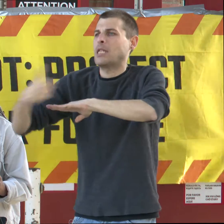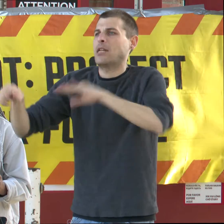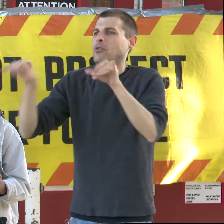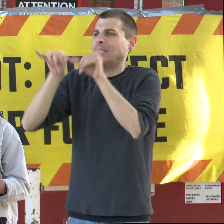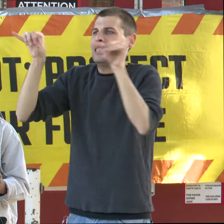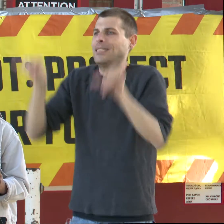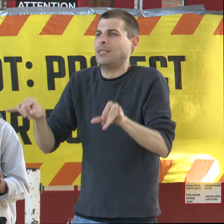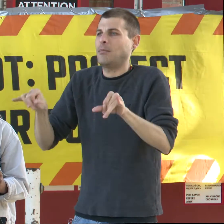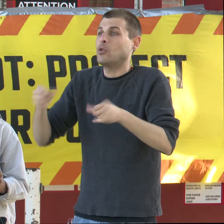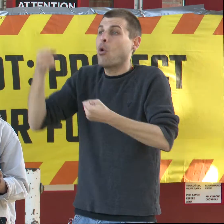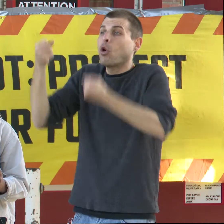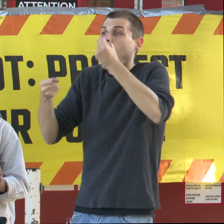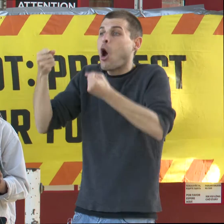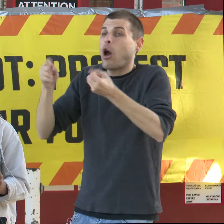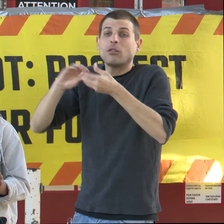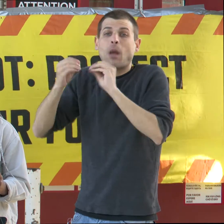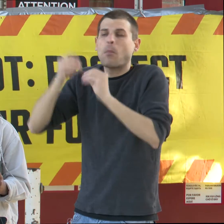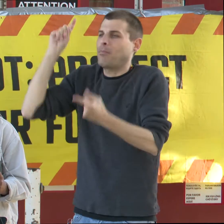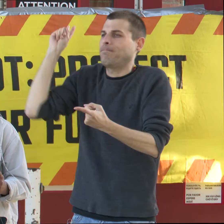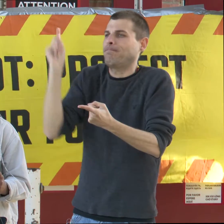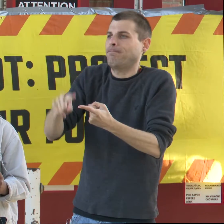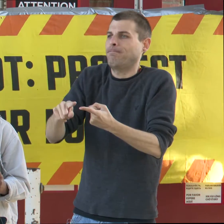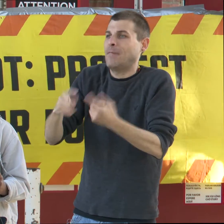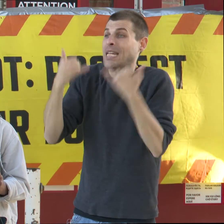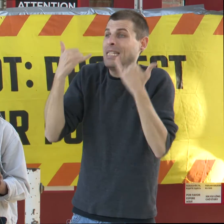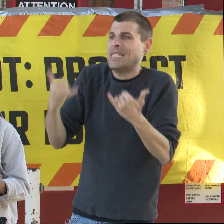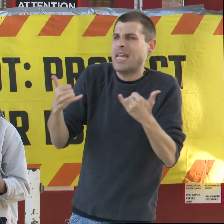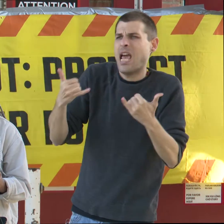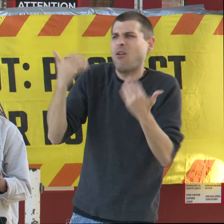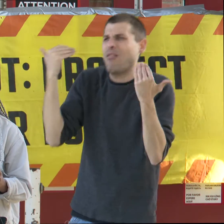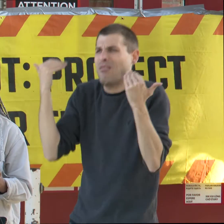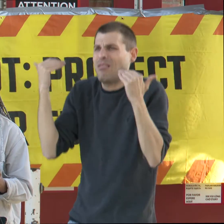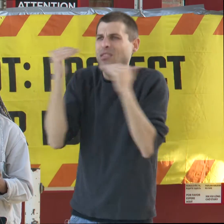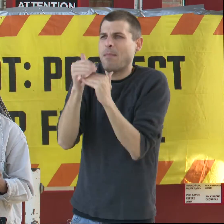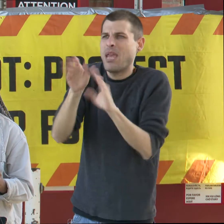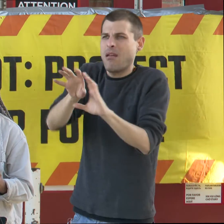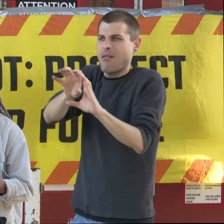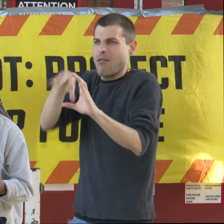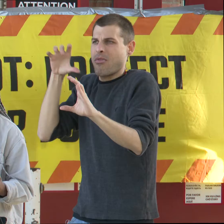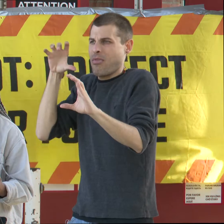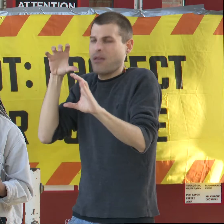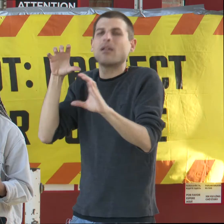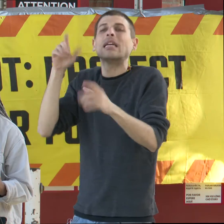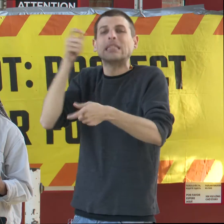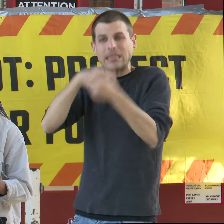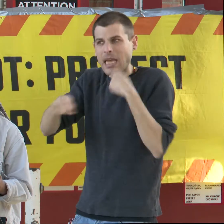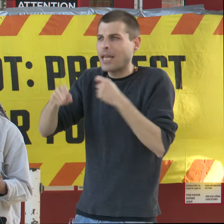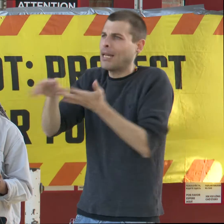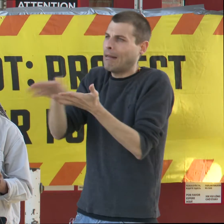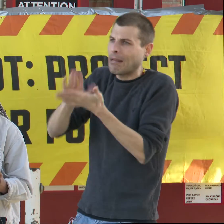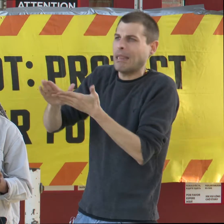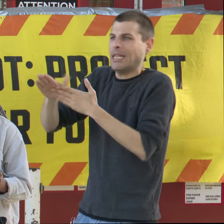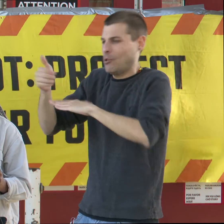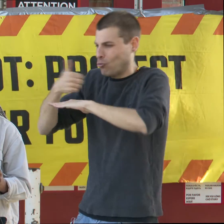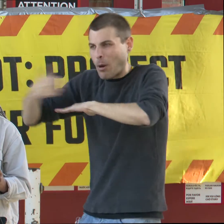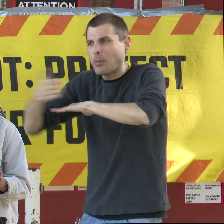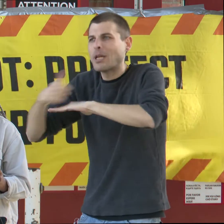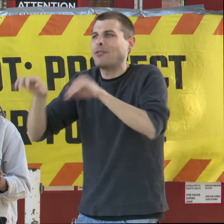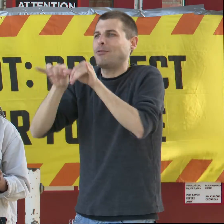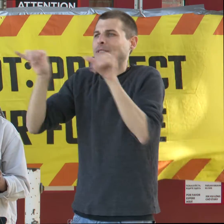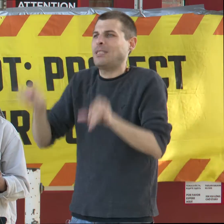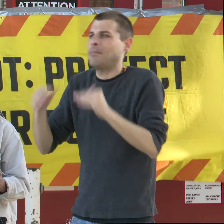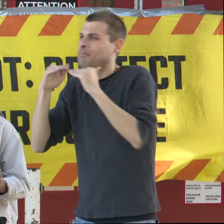number of cars that are on the road while simultaneously limiting how much carbon is getting polluted into our atmosphere. And